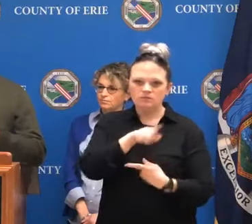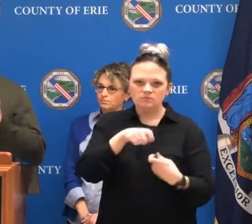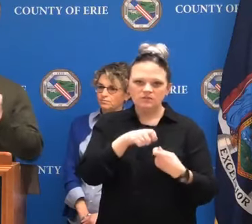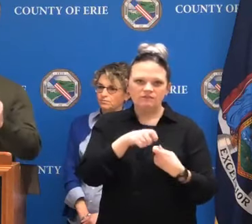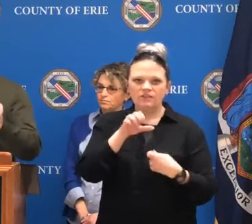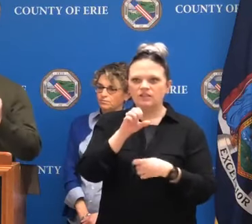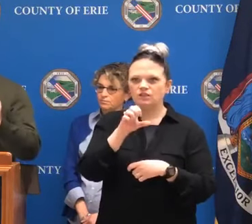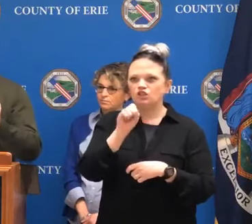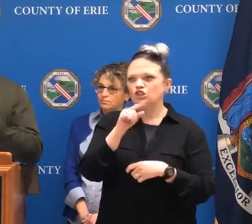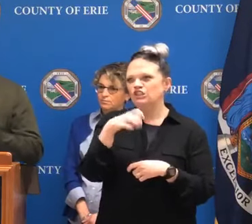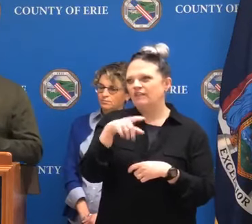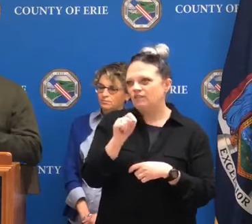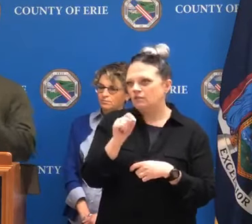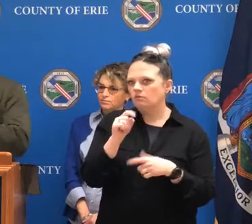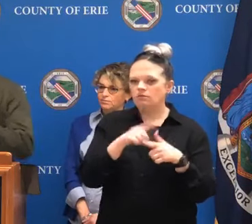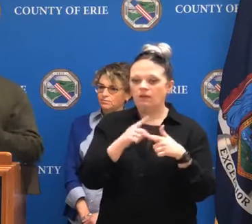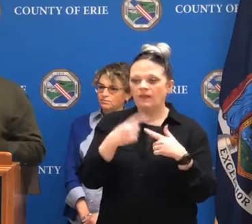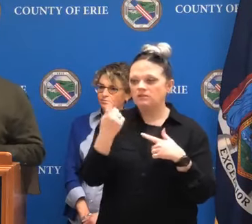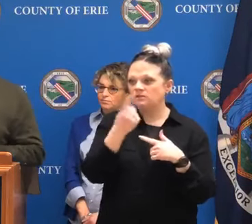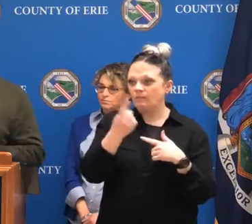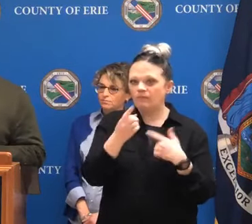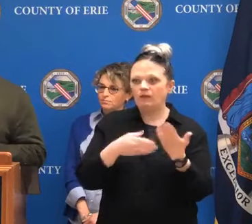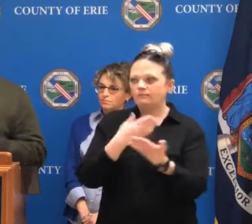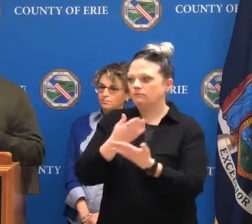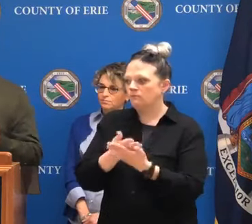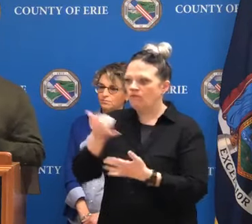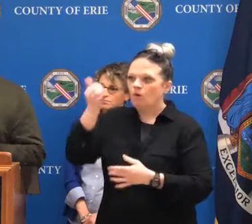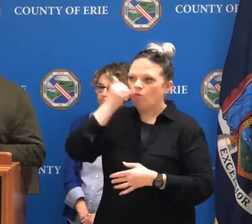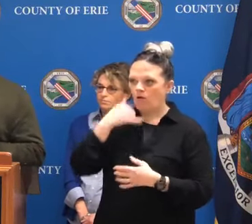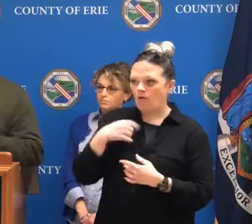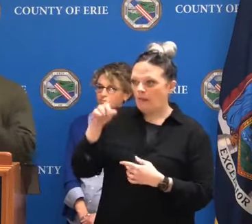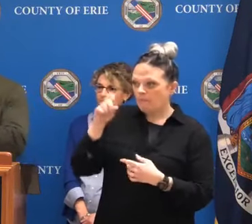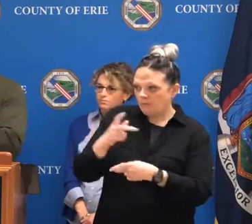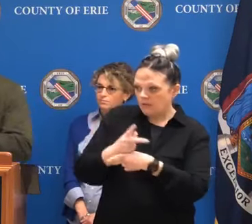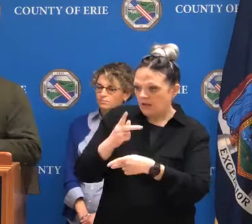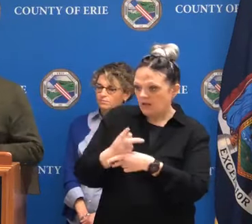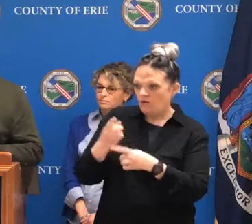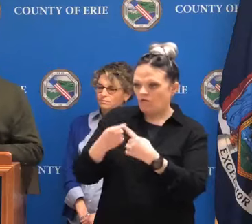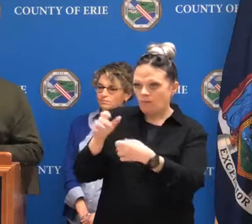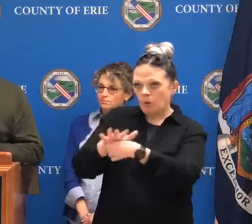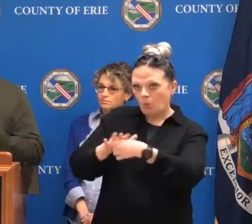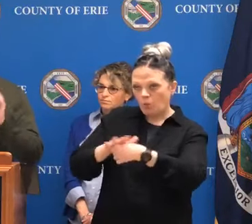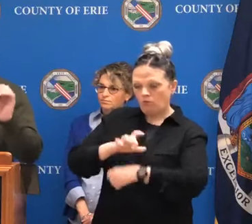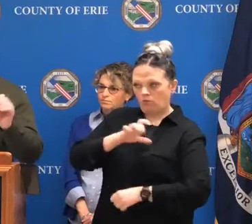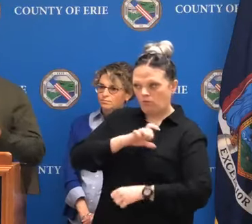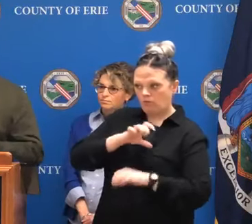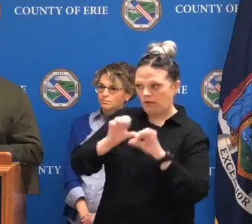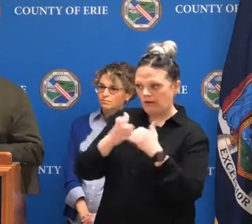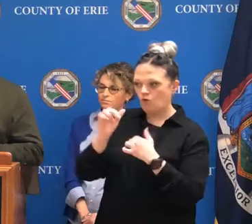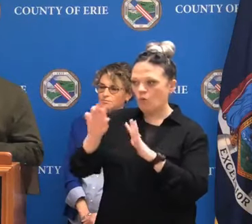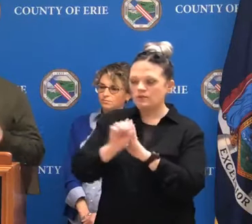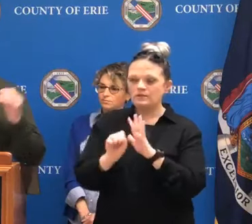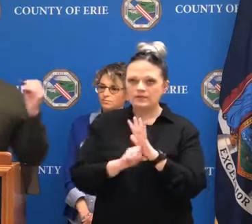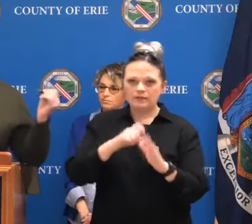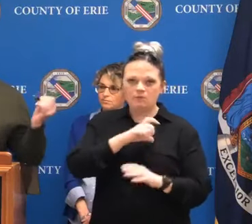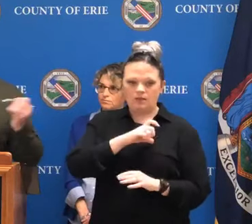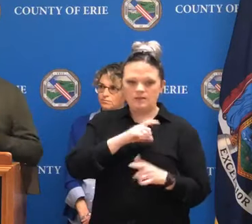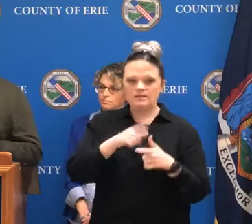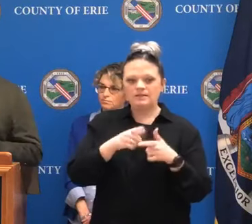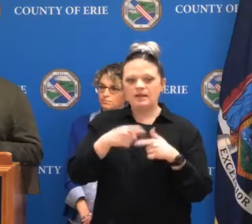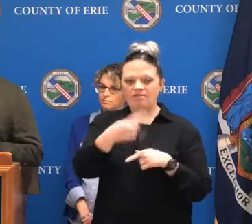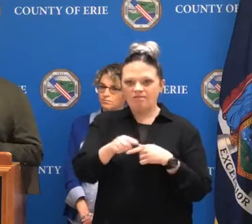shift, and an item comes in, a phone call comes in that needs to be addressed by a local law enforcement agency or the state police, they